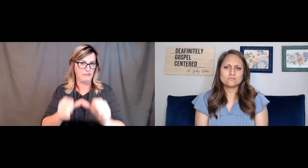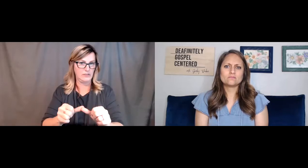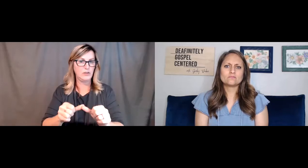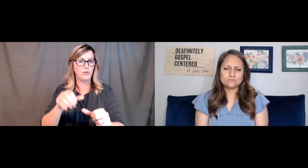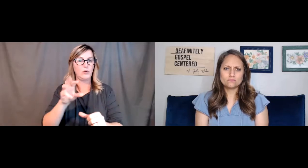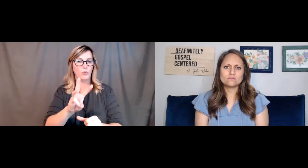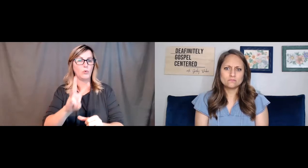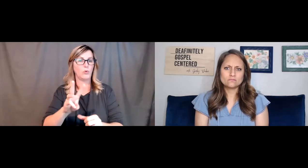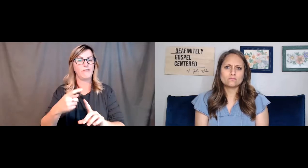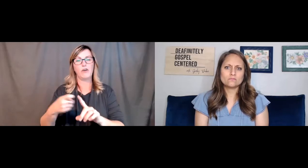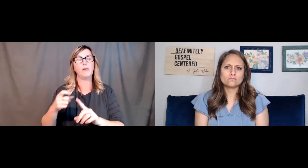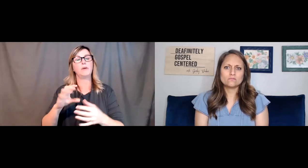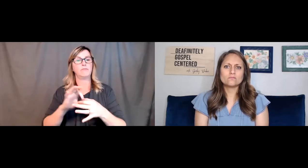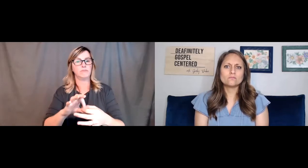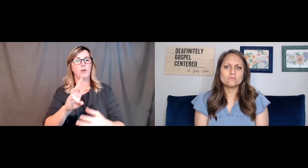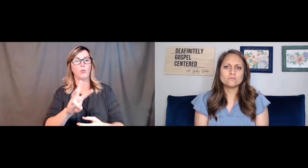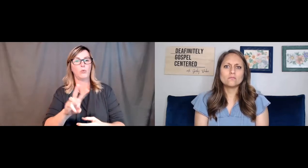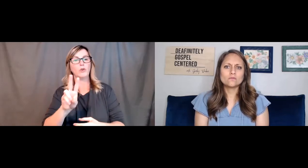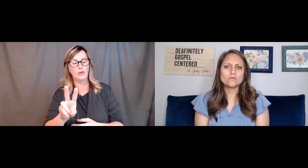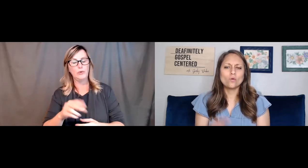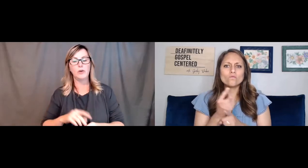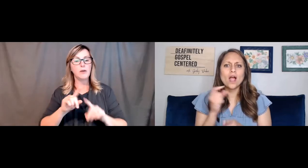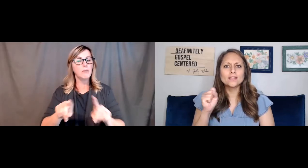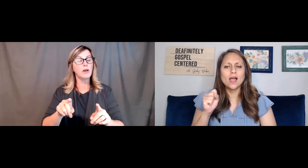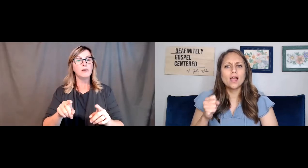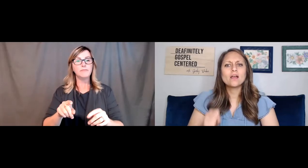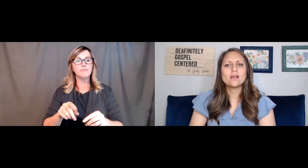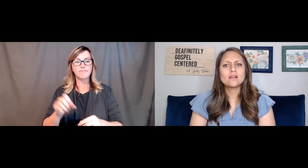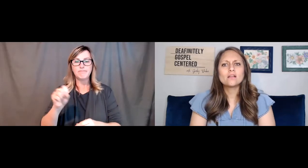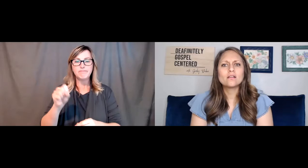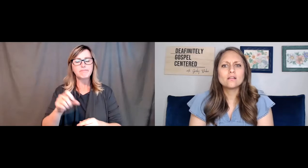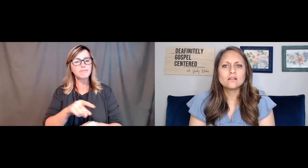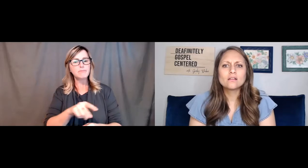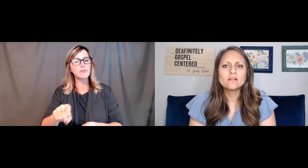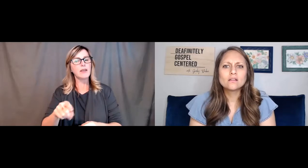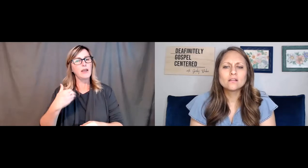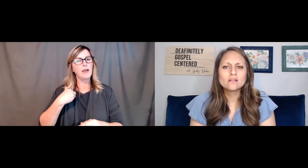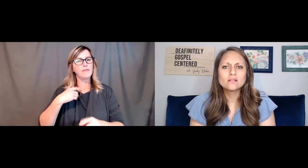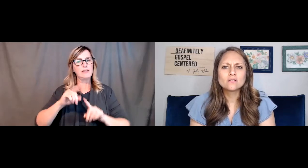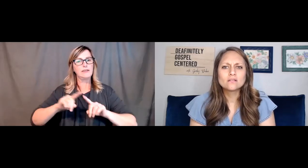But